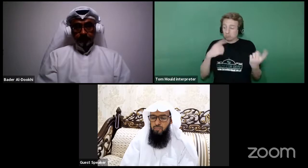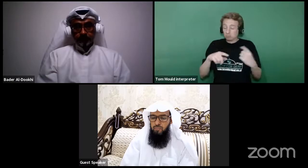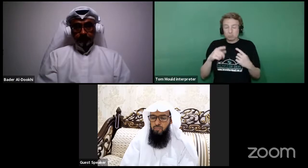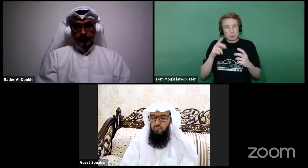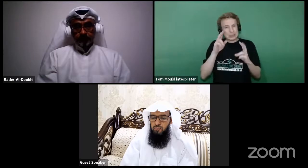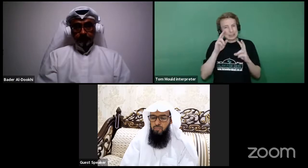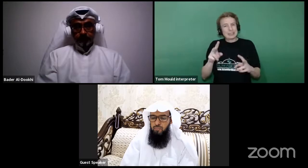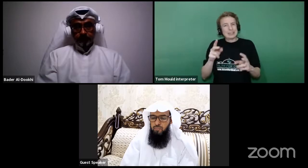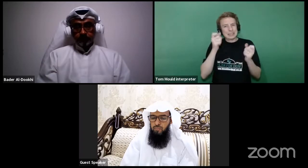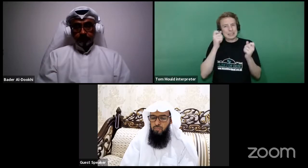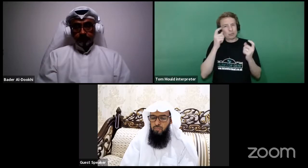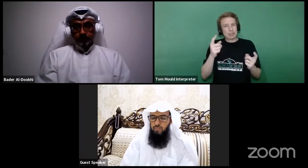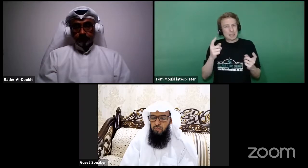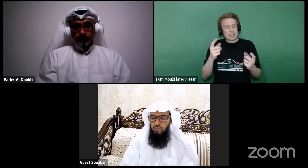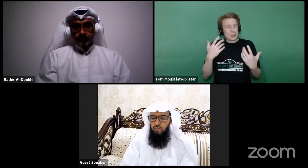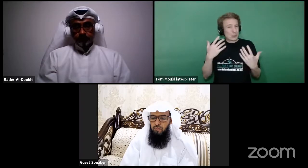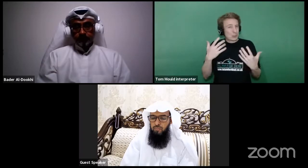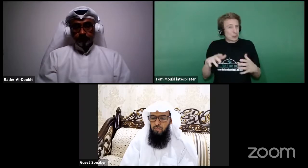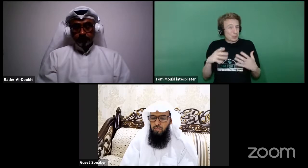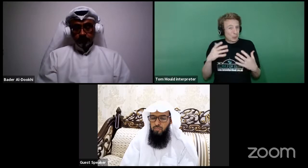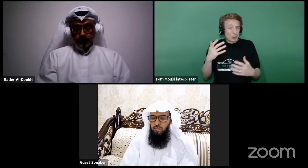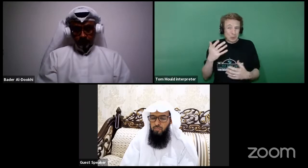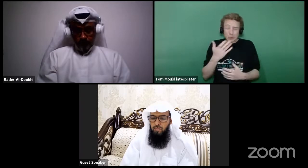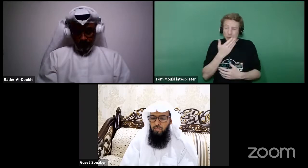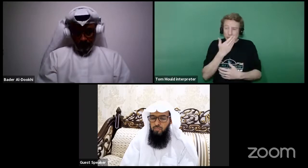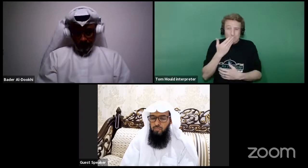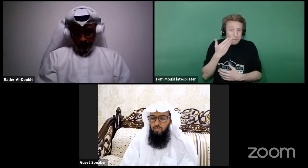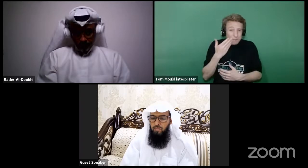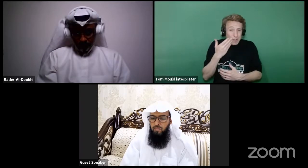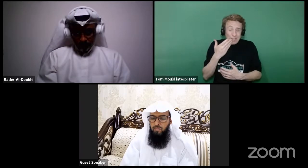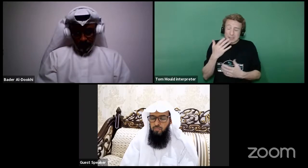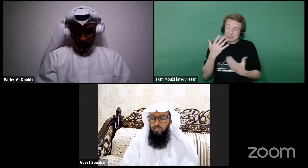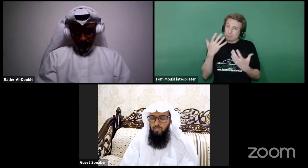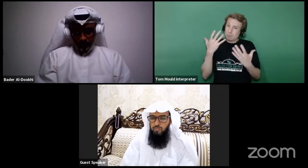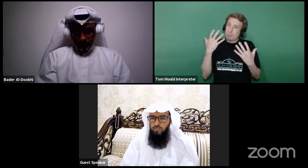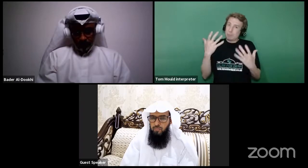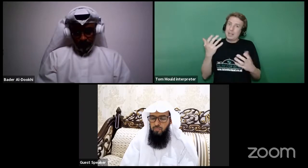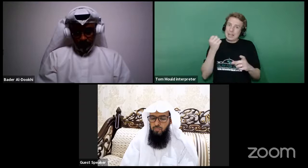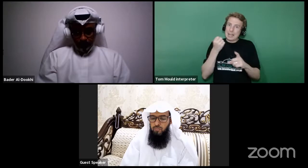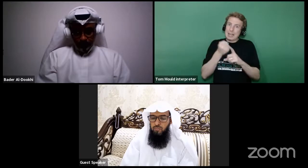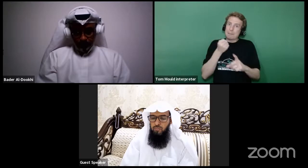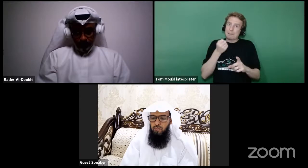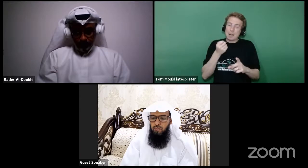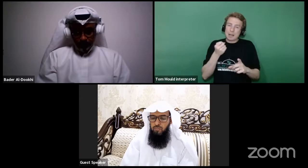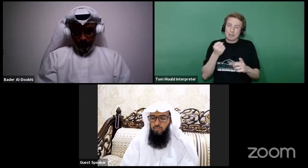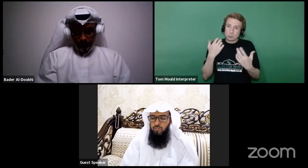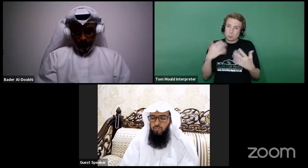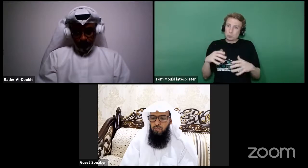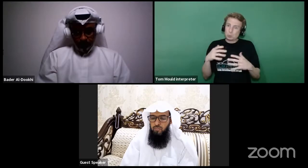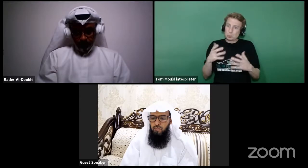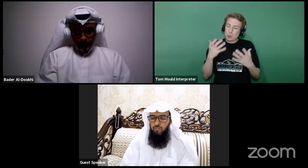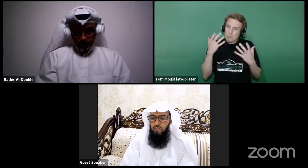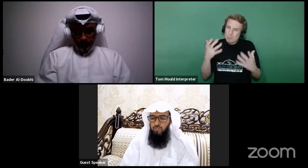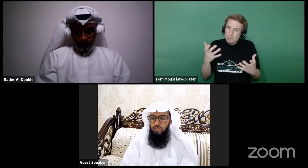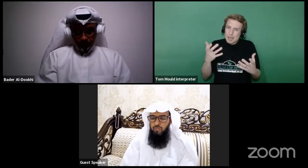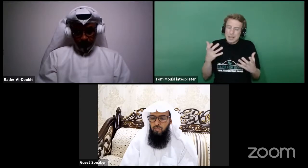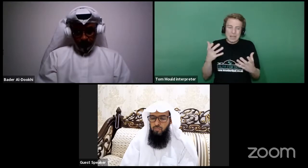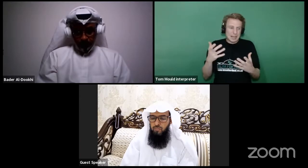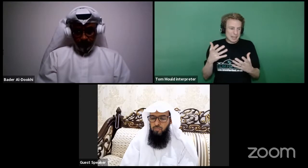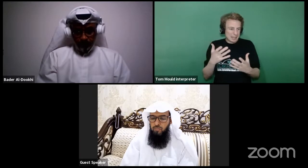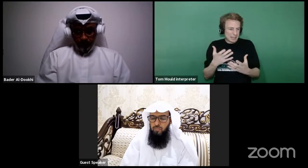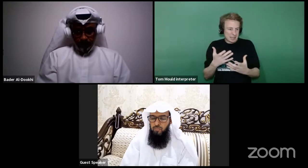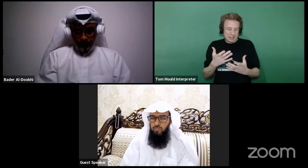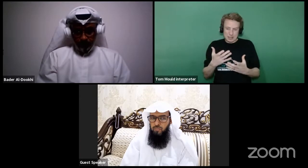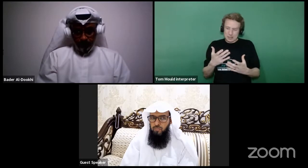of worship, this fasting, it has a great impact, and it has a great effect upon